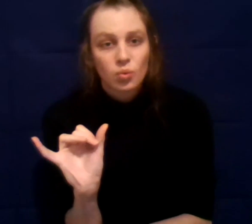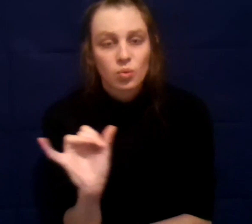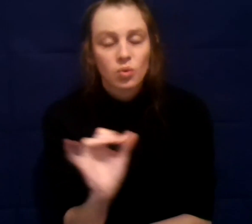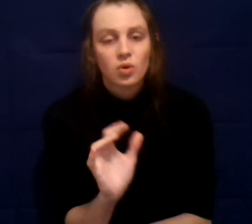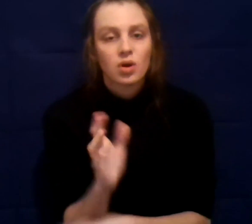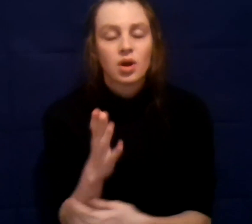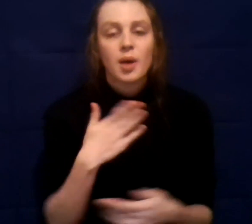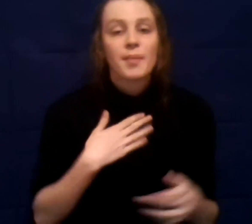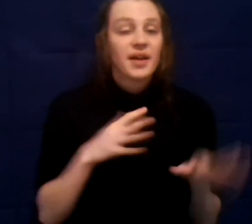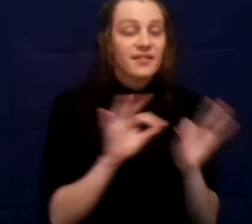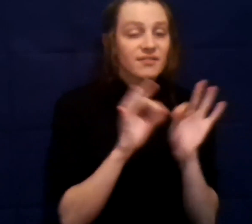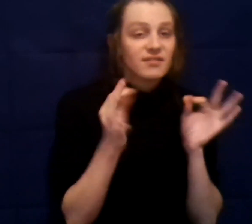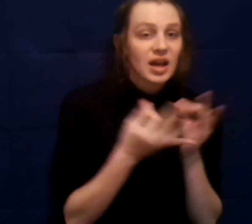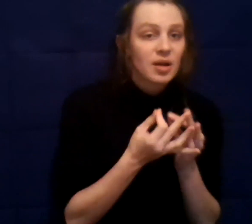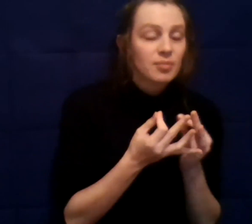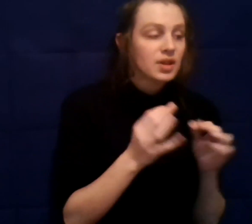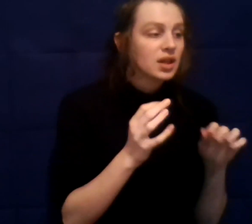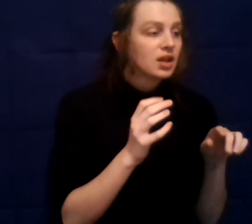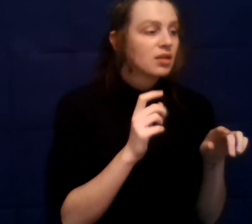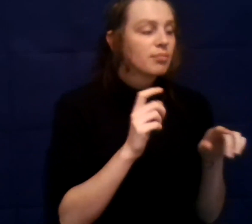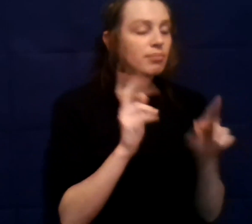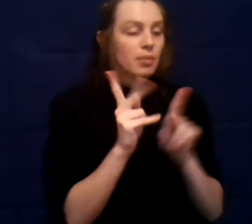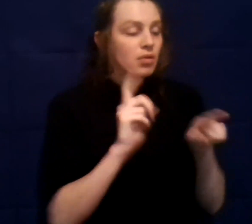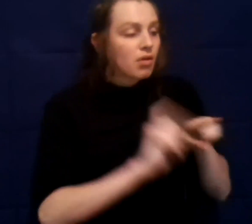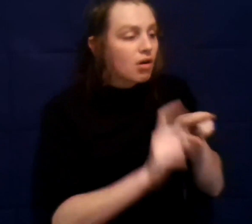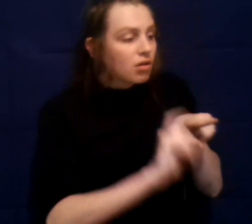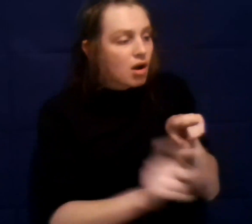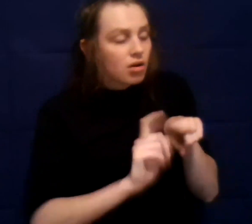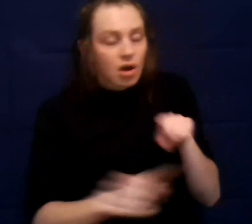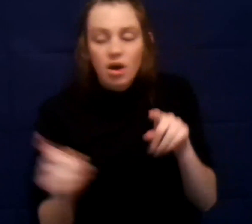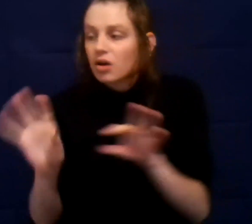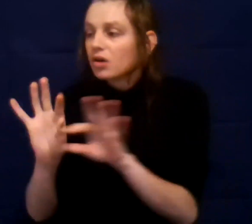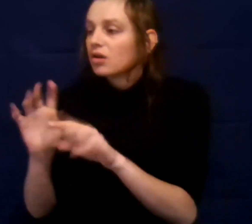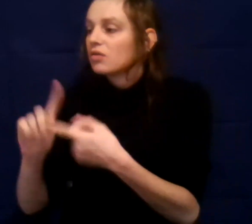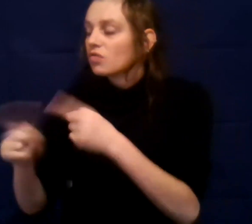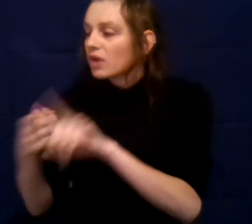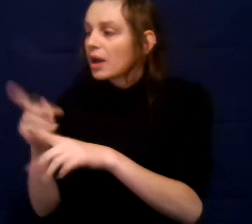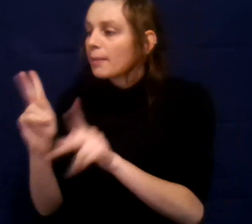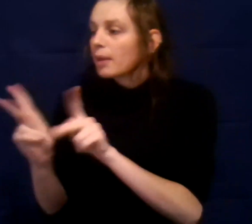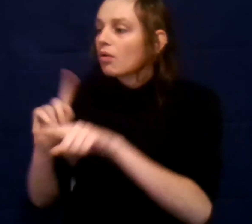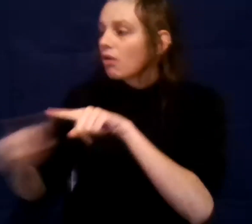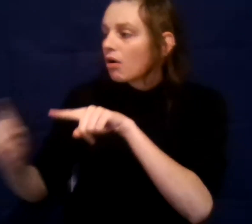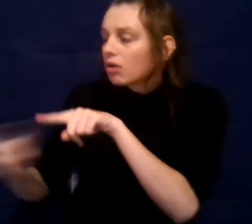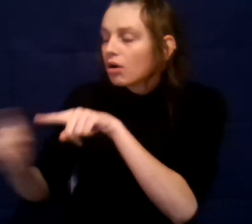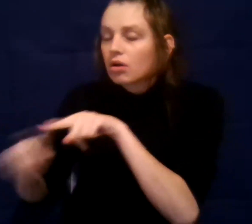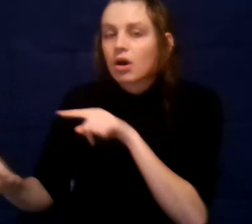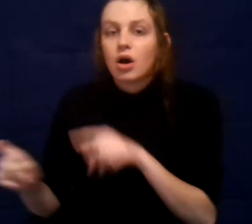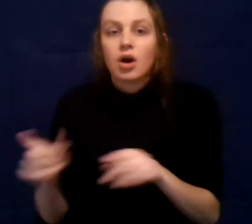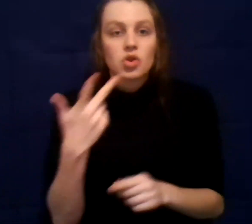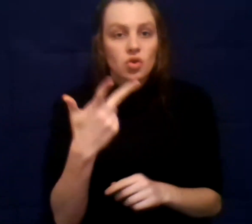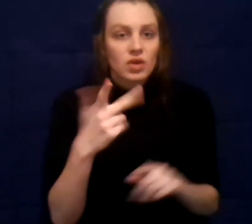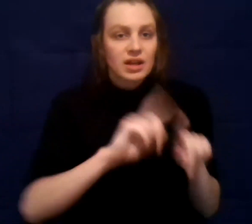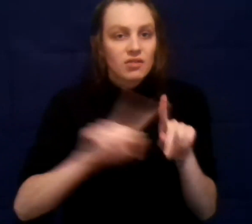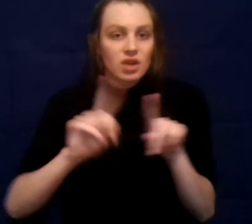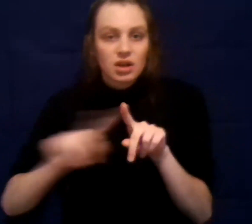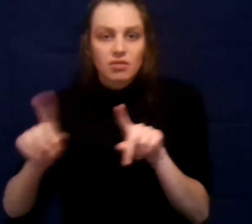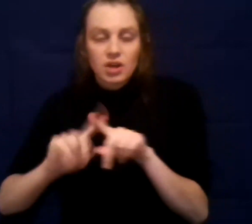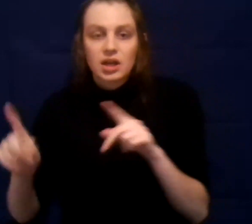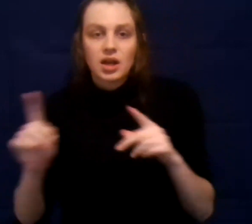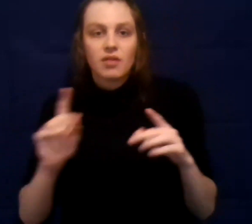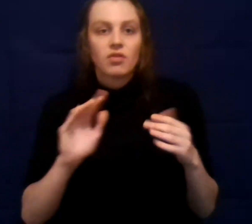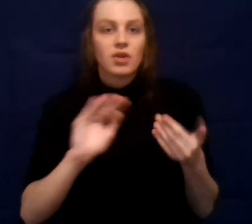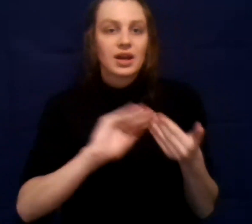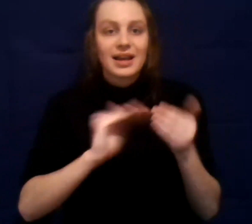my family was called, friends were called, and I had this whole search and rescue crew, like 3 different counties came out just to look for